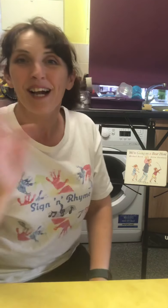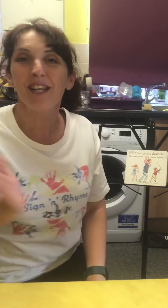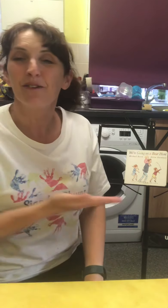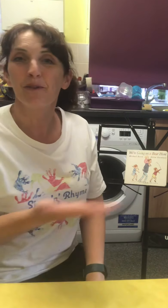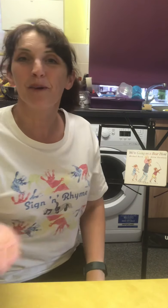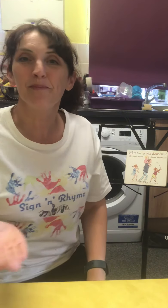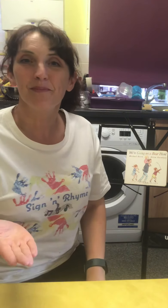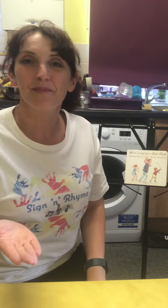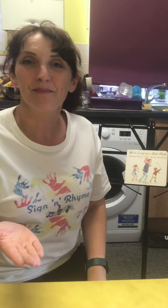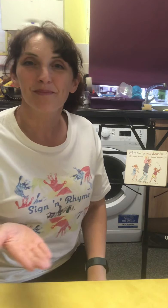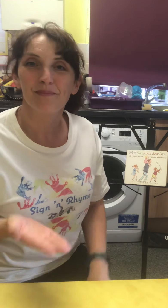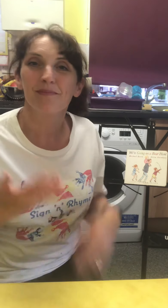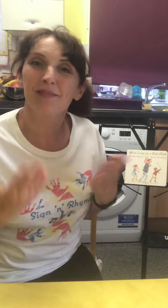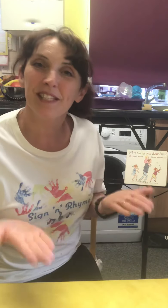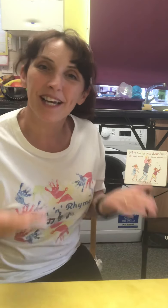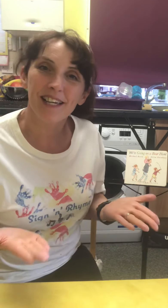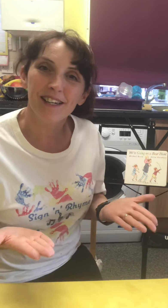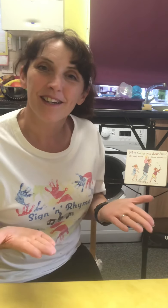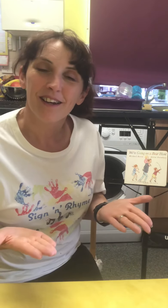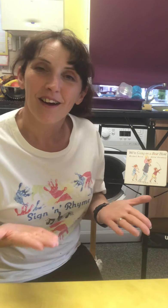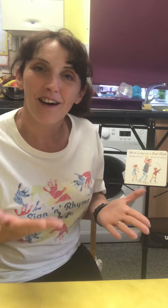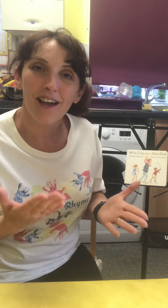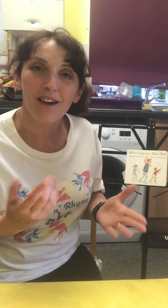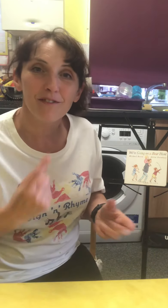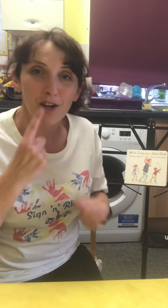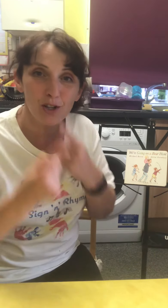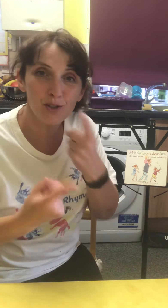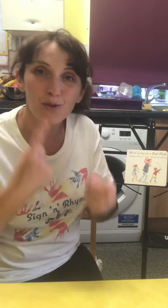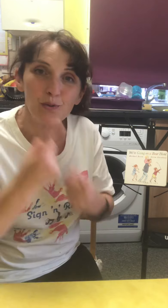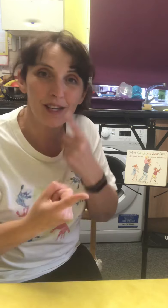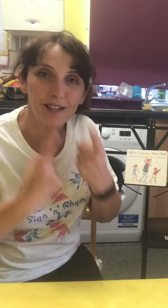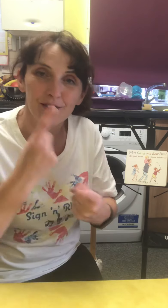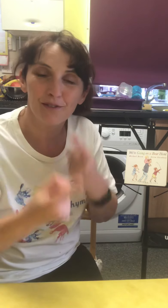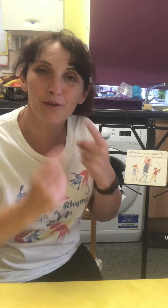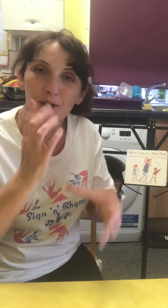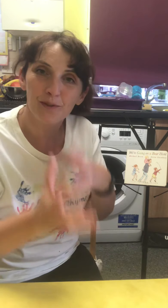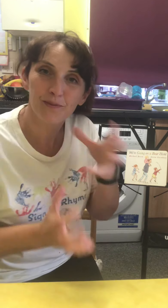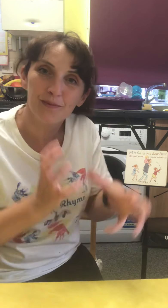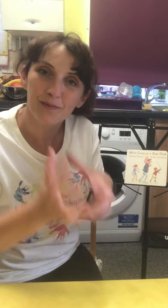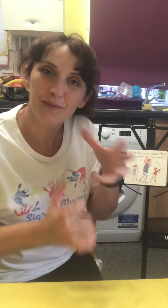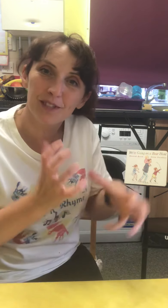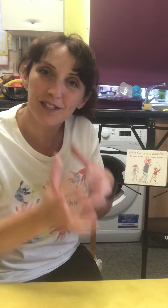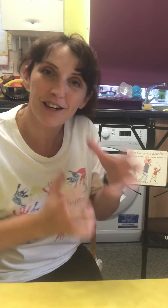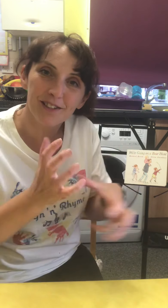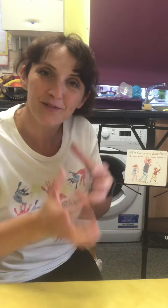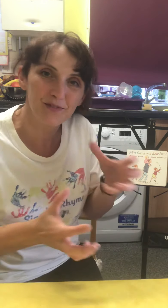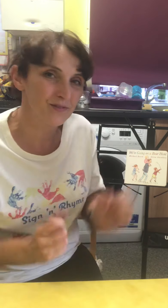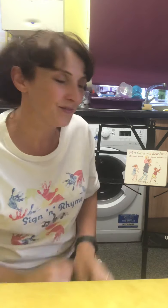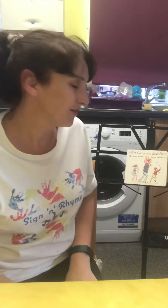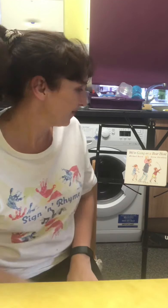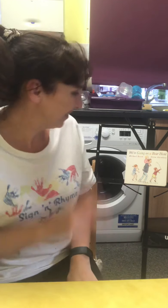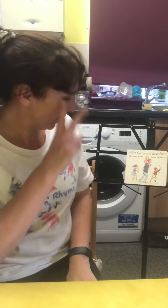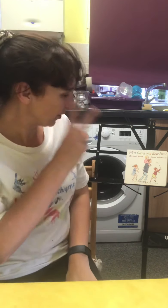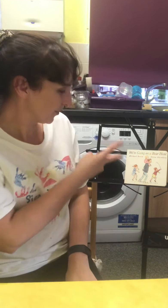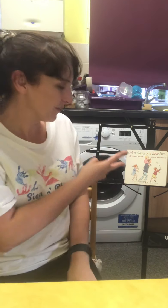Hello everyone. Today I have a story for you to sign. Look, here's